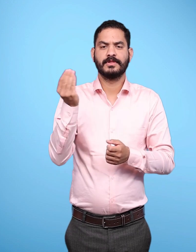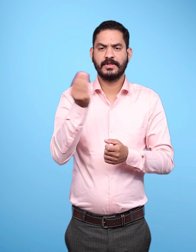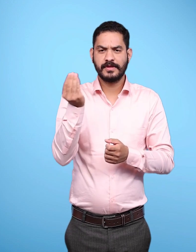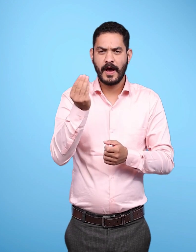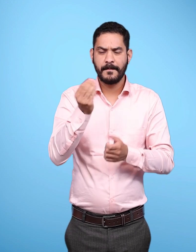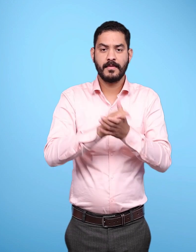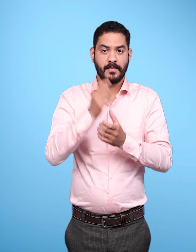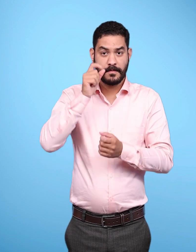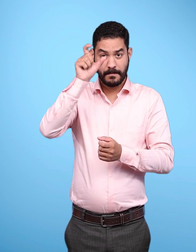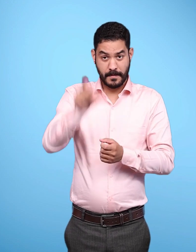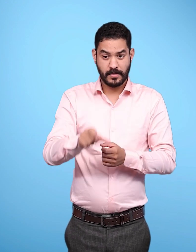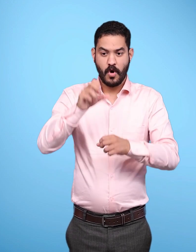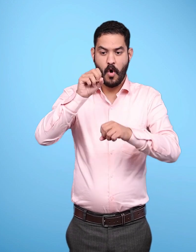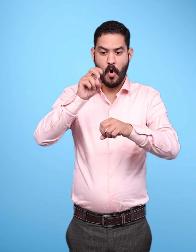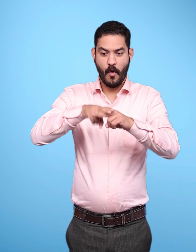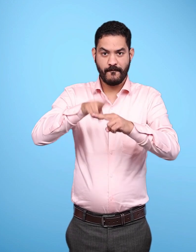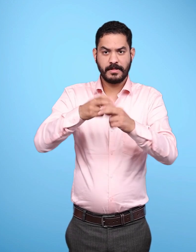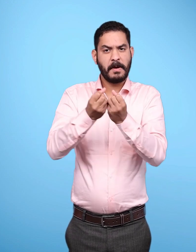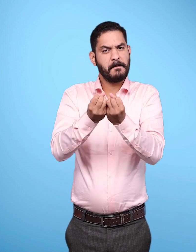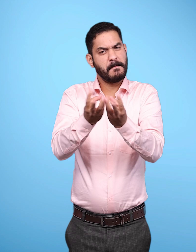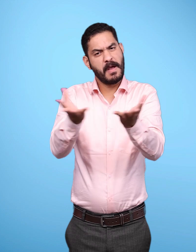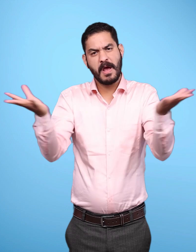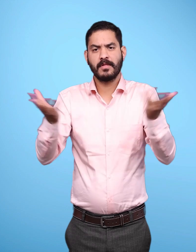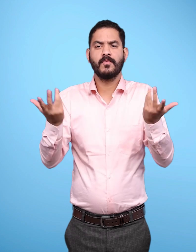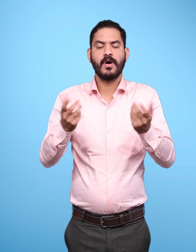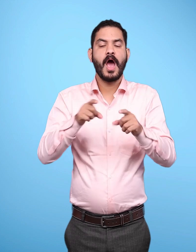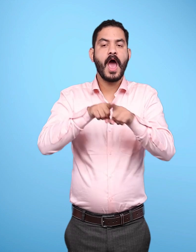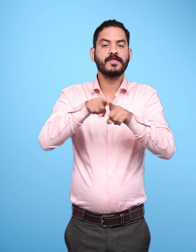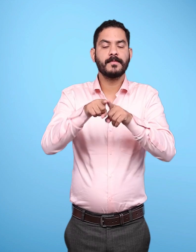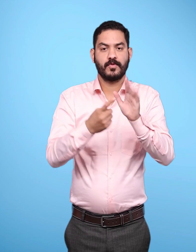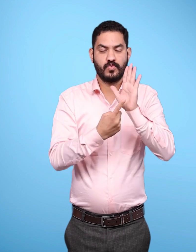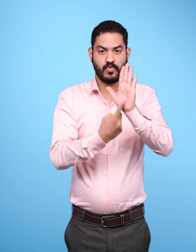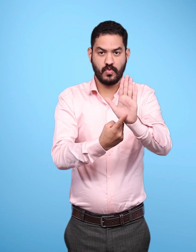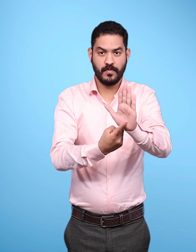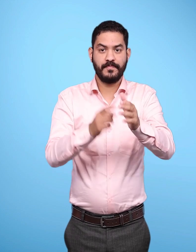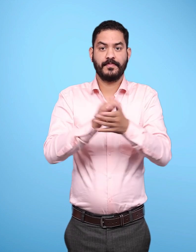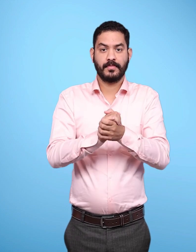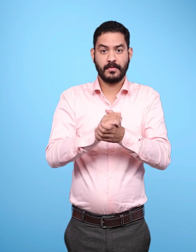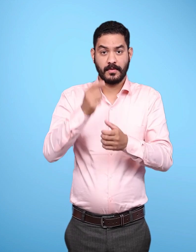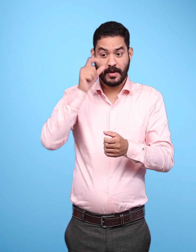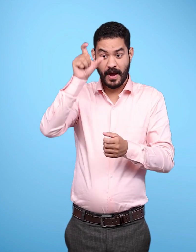Sometimes one person held many offices. For instance, besides being a